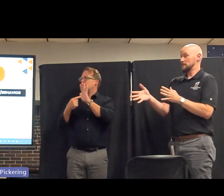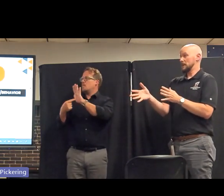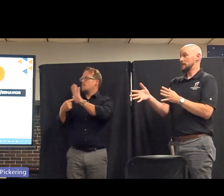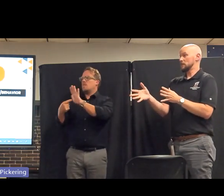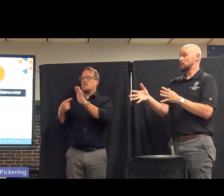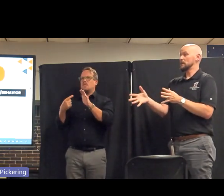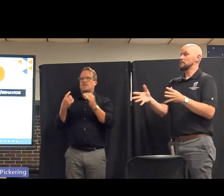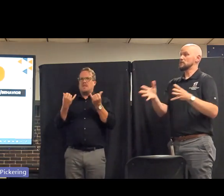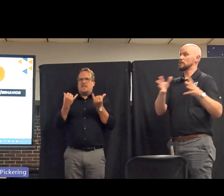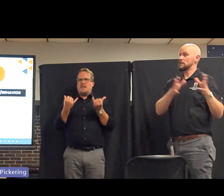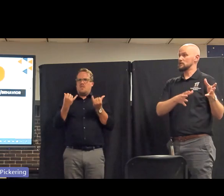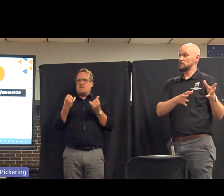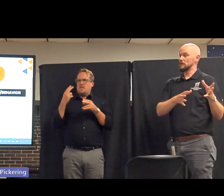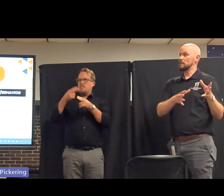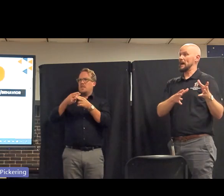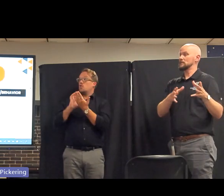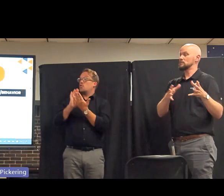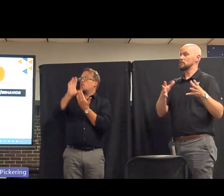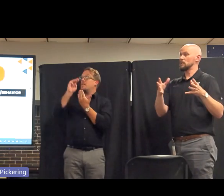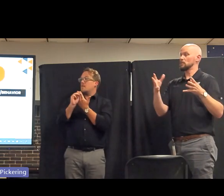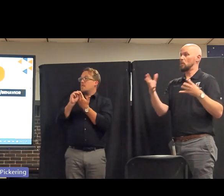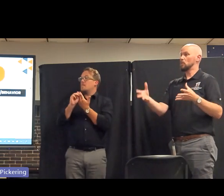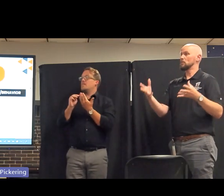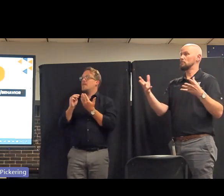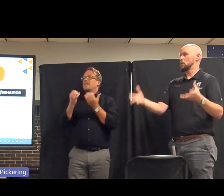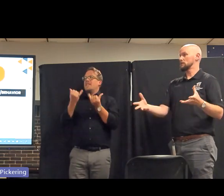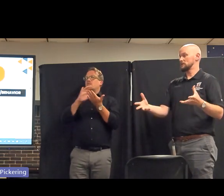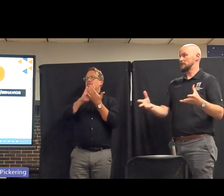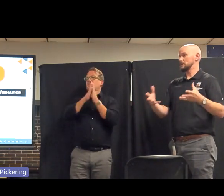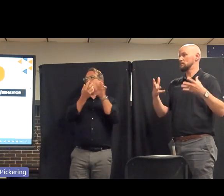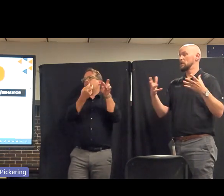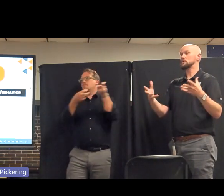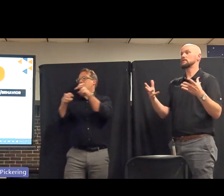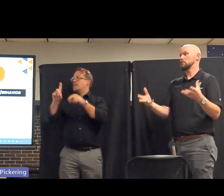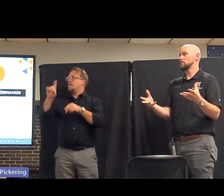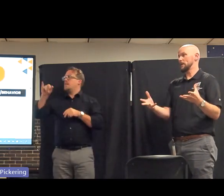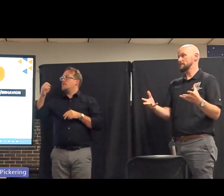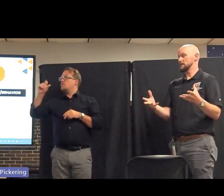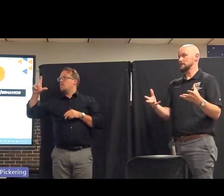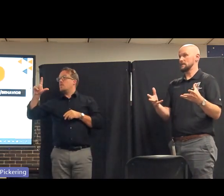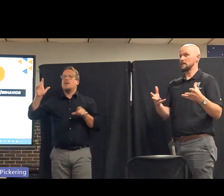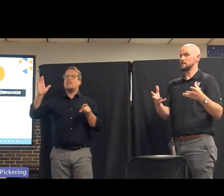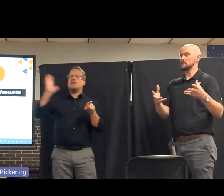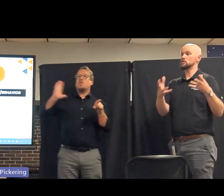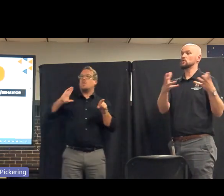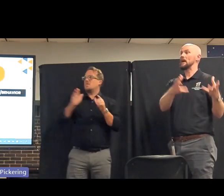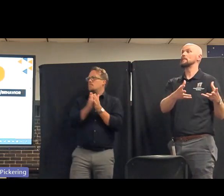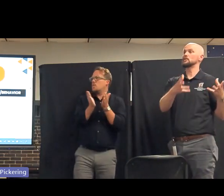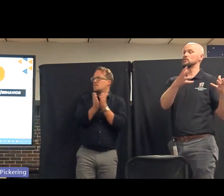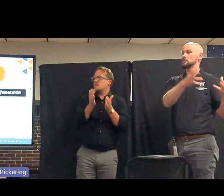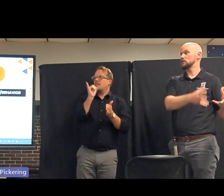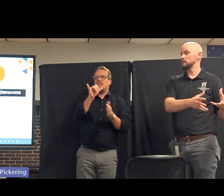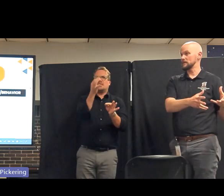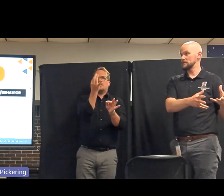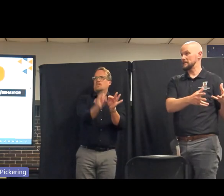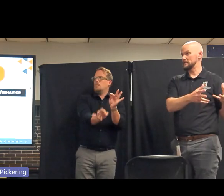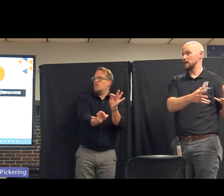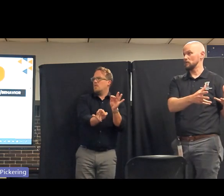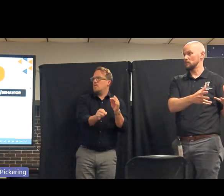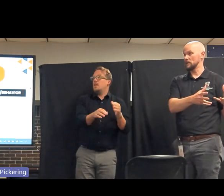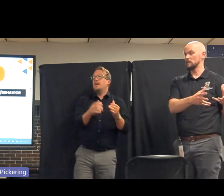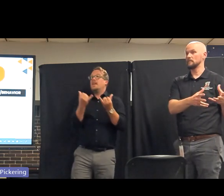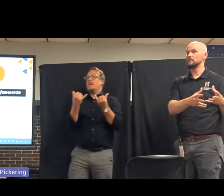mentioned that a lot of the curriculum is going digital. In the past, we were able to order books. And that's a much simpler process than subscribing to a service